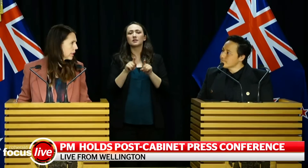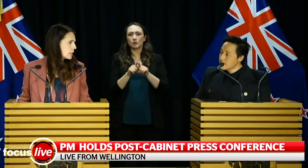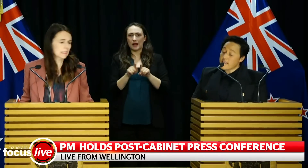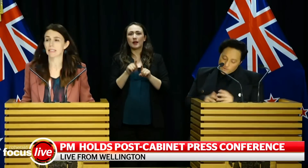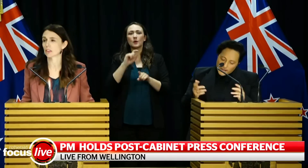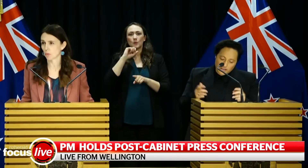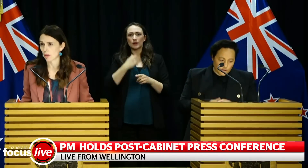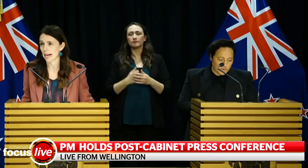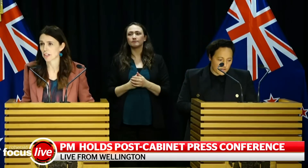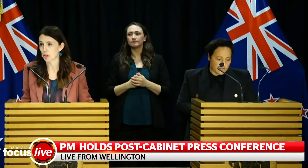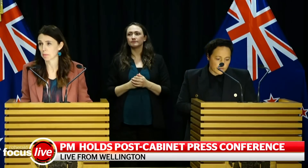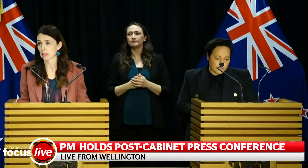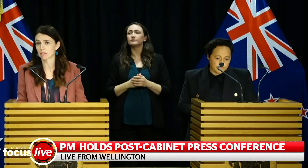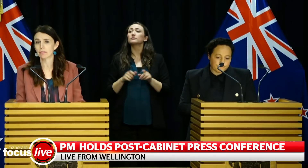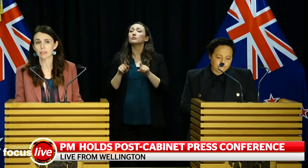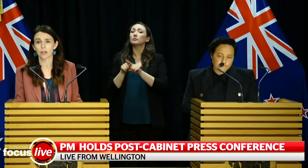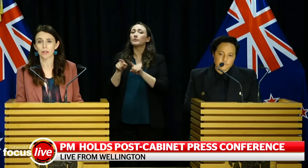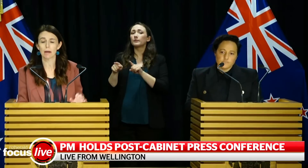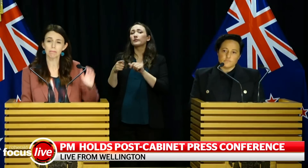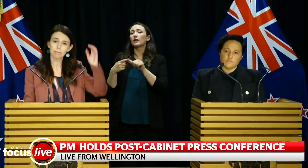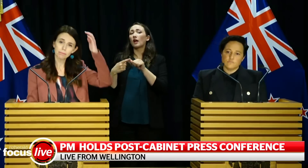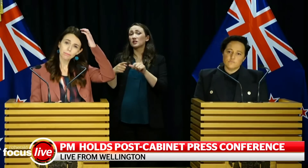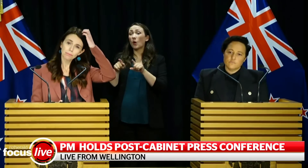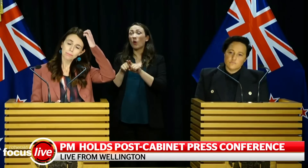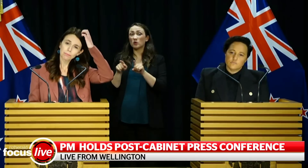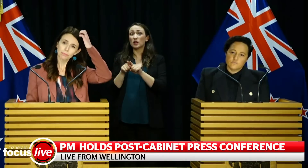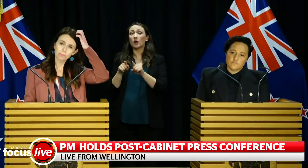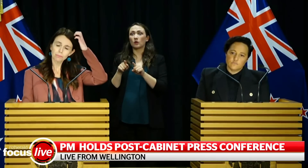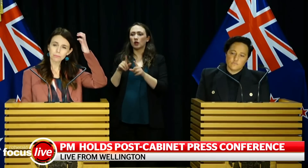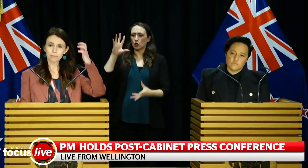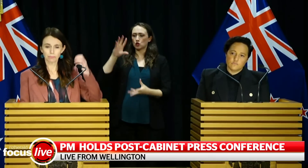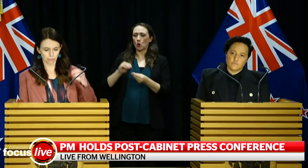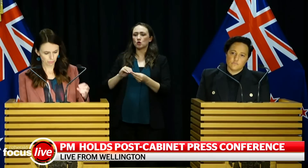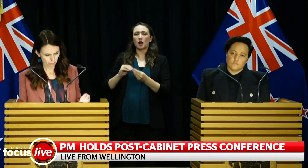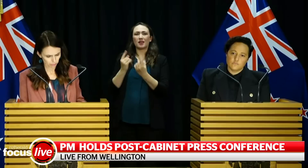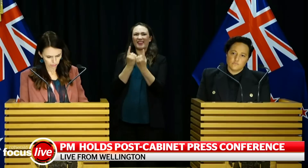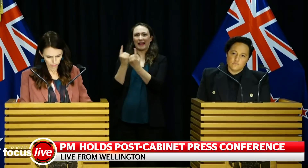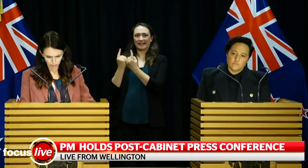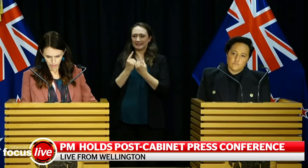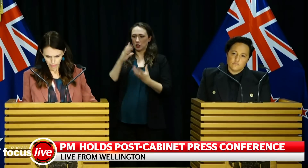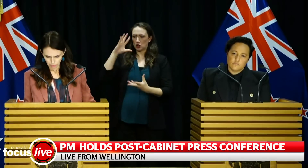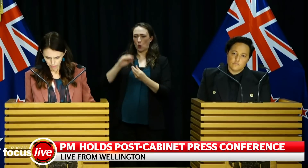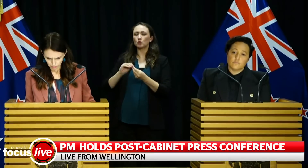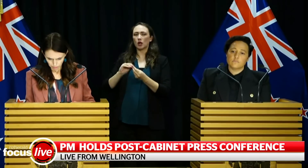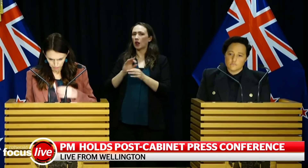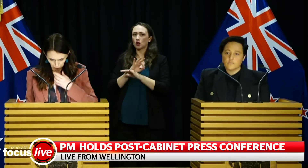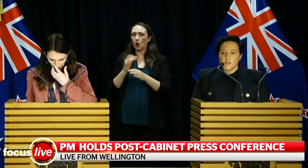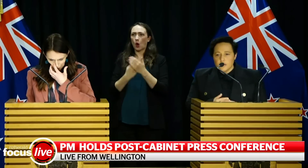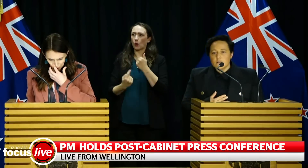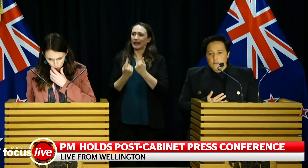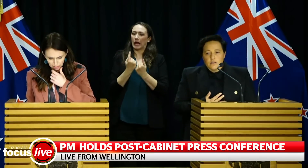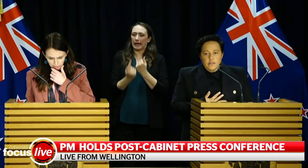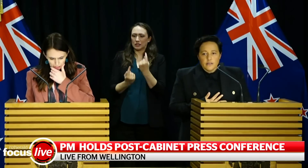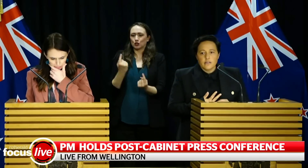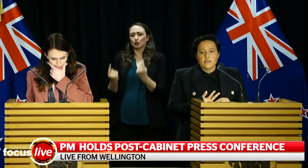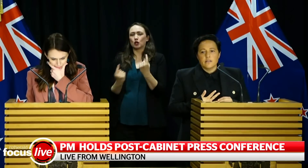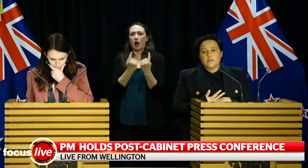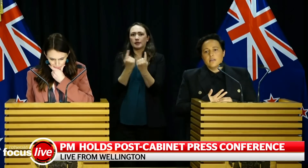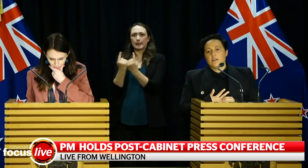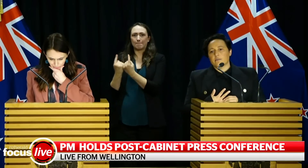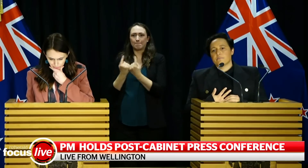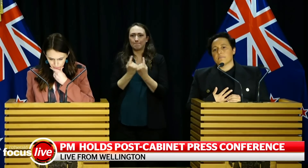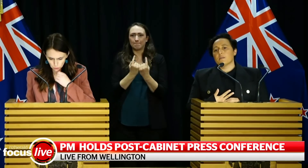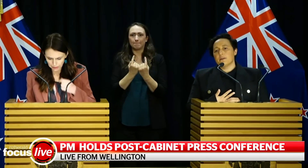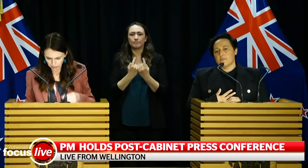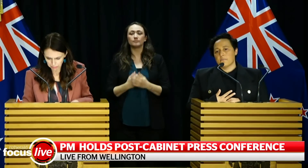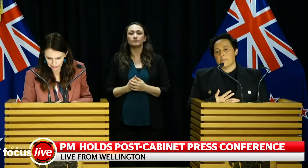cumulative, as I understand. That's right, as well. and And cumulative cumulative. At this stage, have you got any estimates about how much per annum that you are going to be receiving? 25 million. How